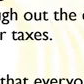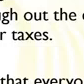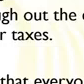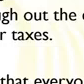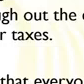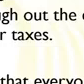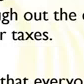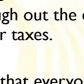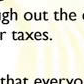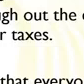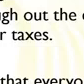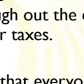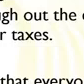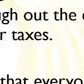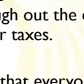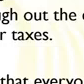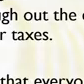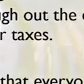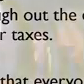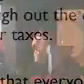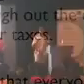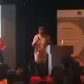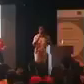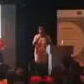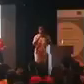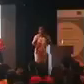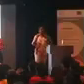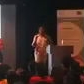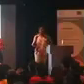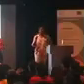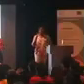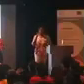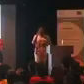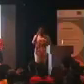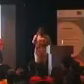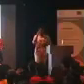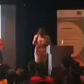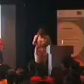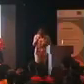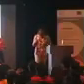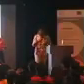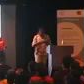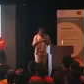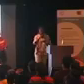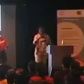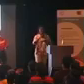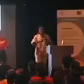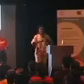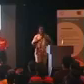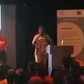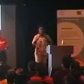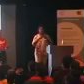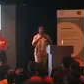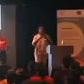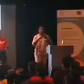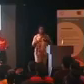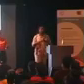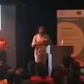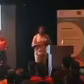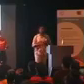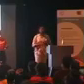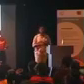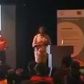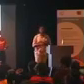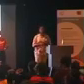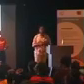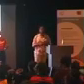of Papua New Guinea to faithfully pay our taxes.